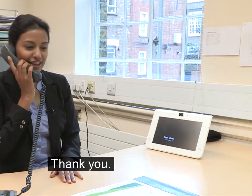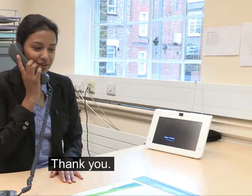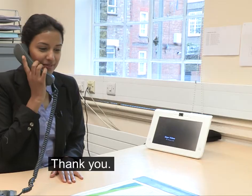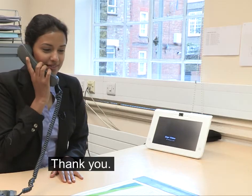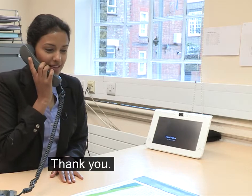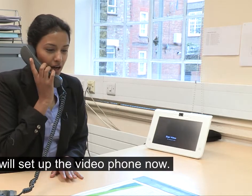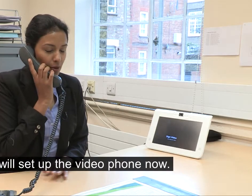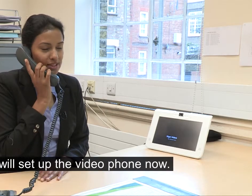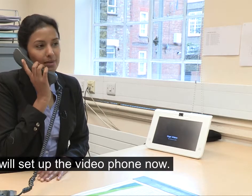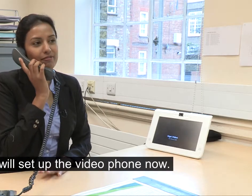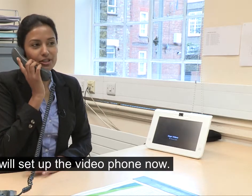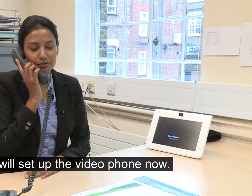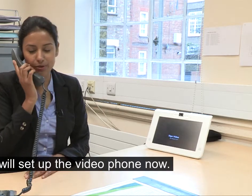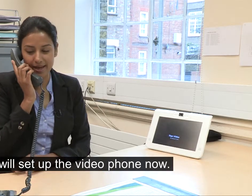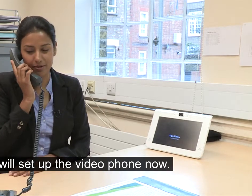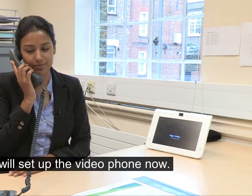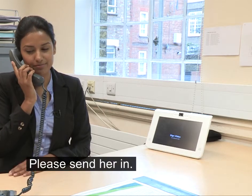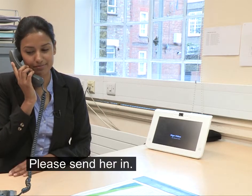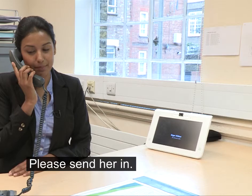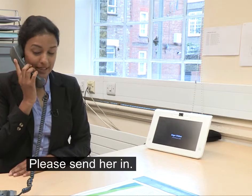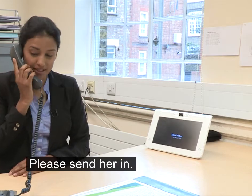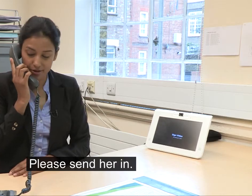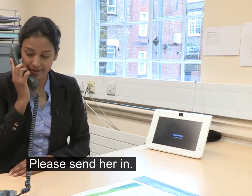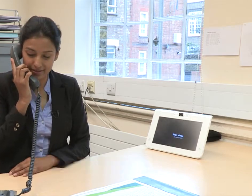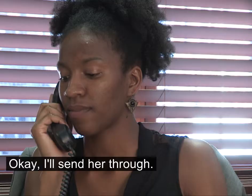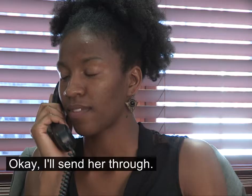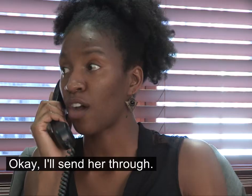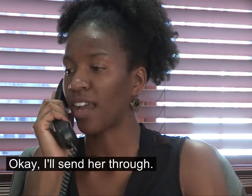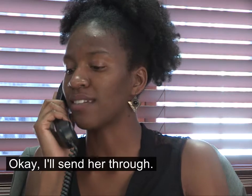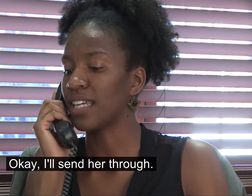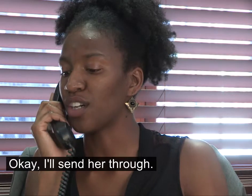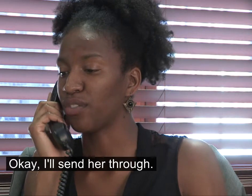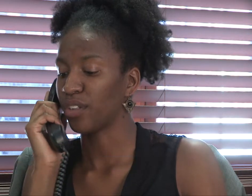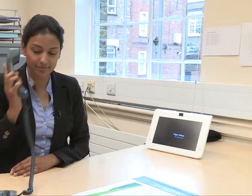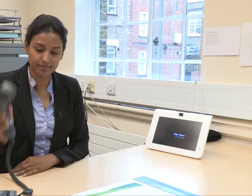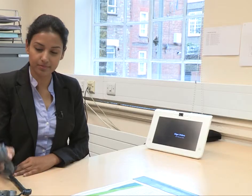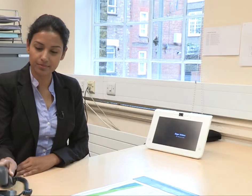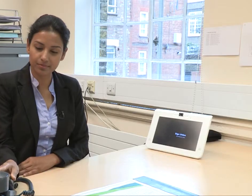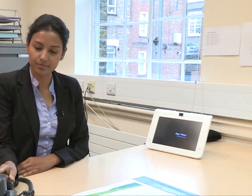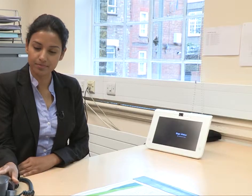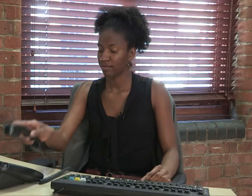you. I will set up the video phone now. Please send her in. Okay, I'll send her through.